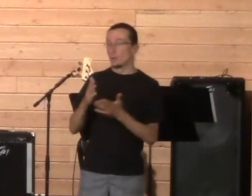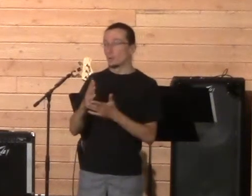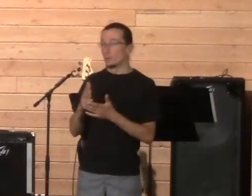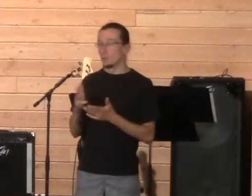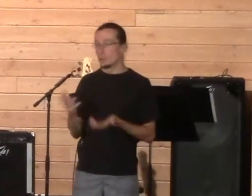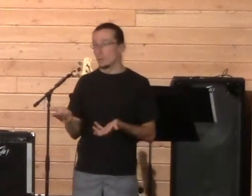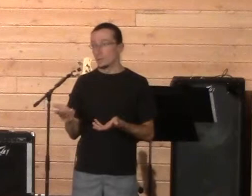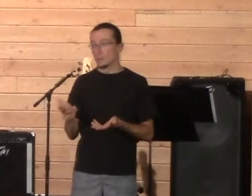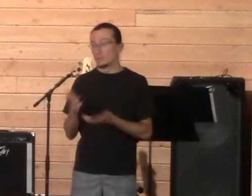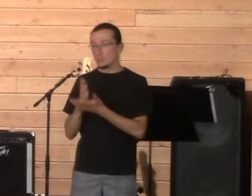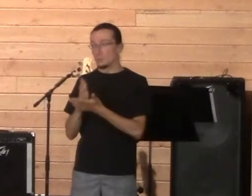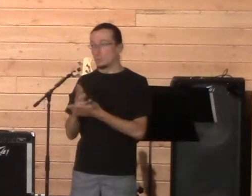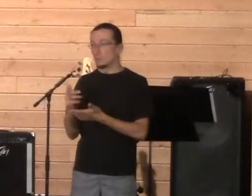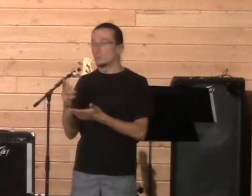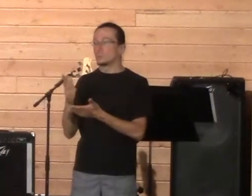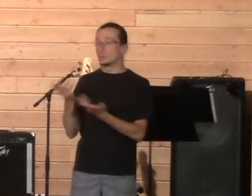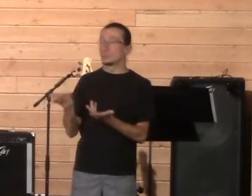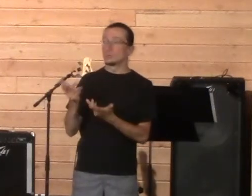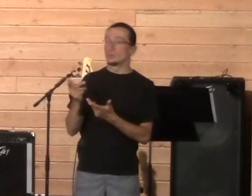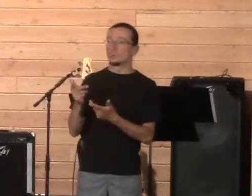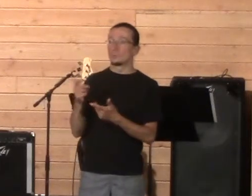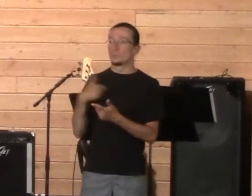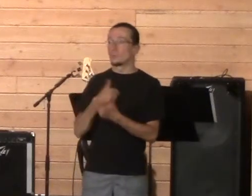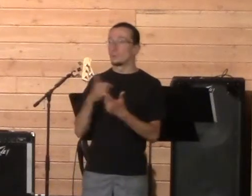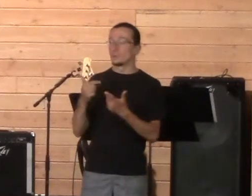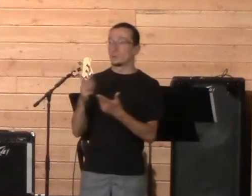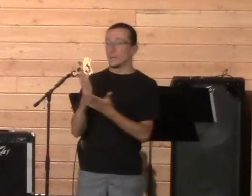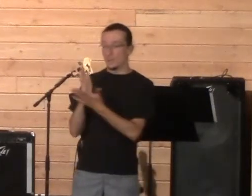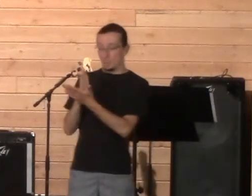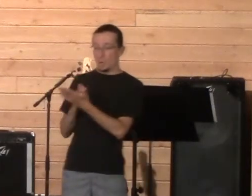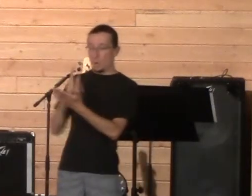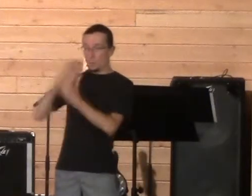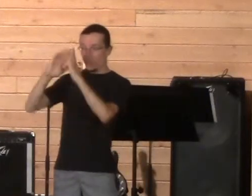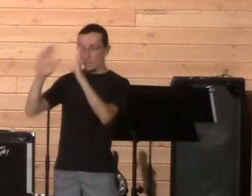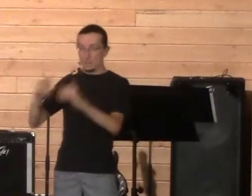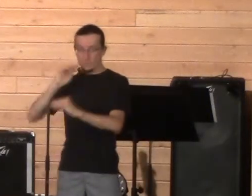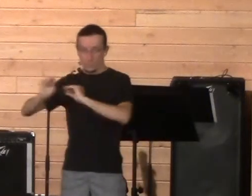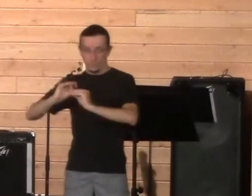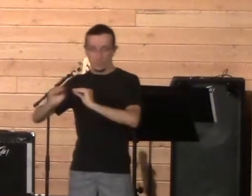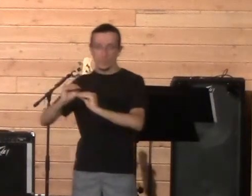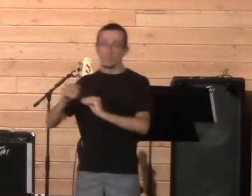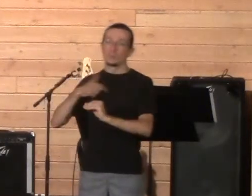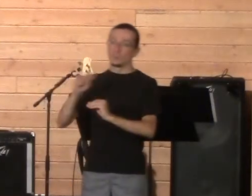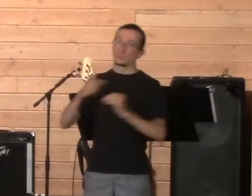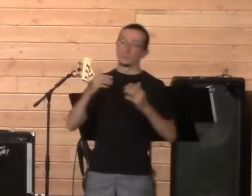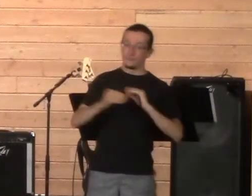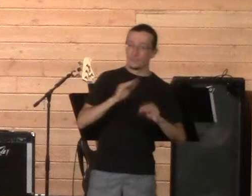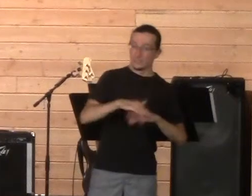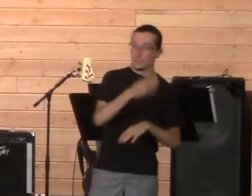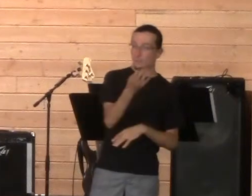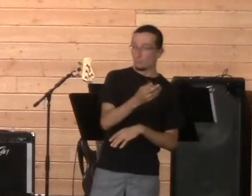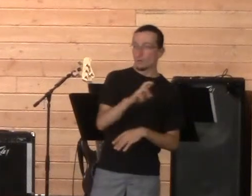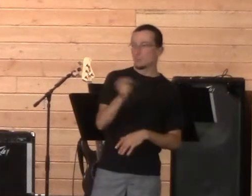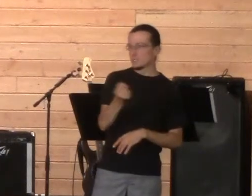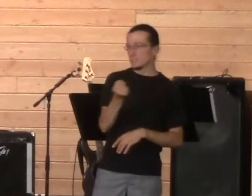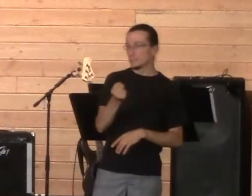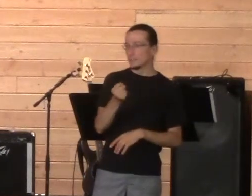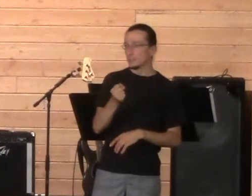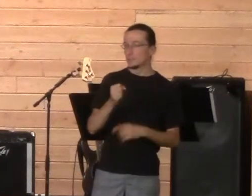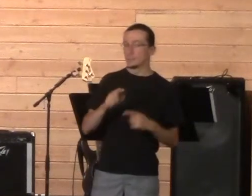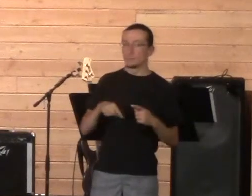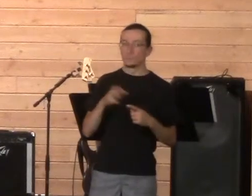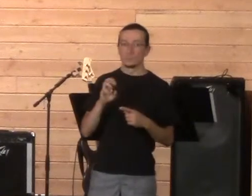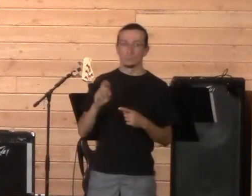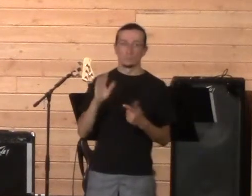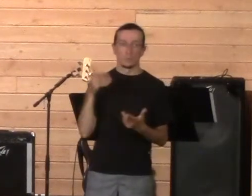was Monday. We had to have the part fixed on, we were supposed to have it fixed on Friday or Saturday when Rod got